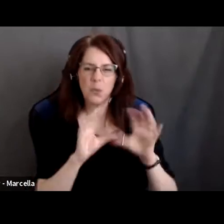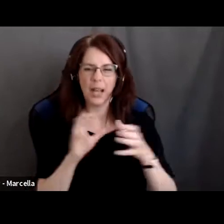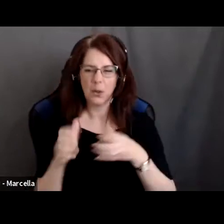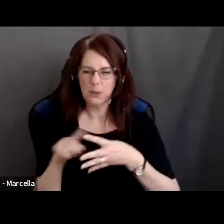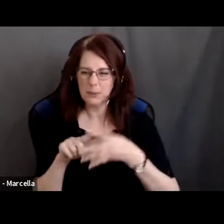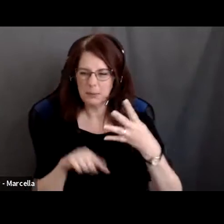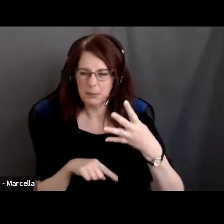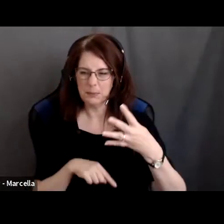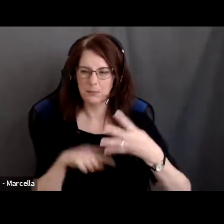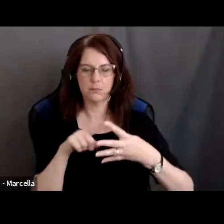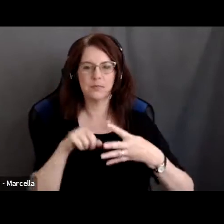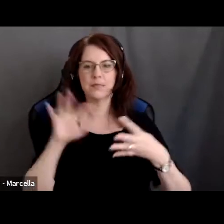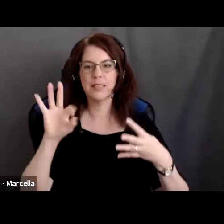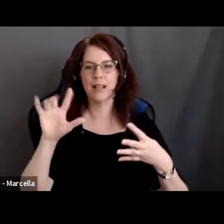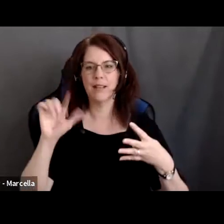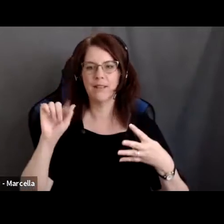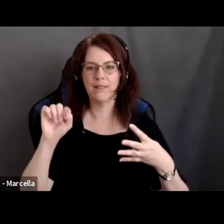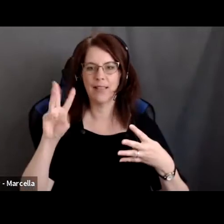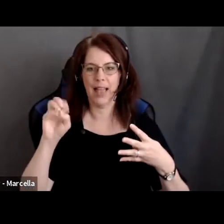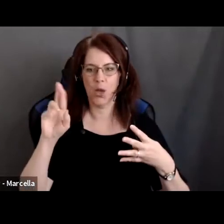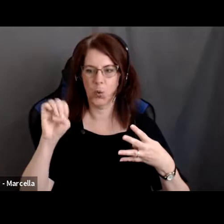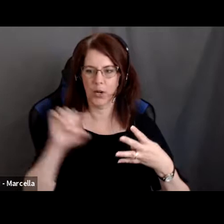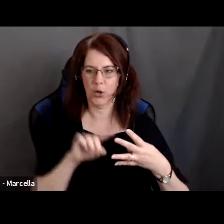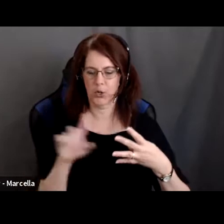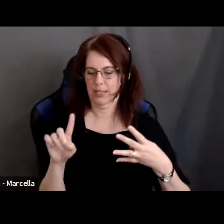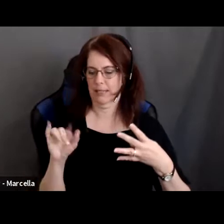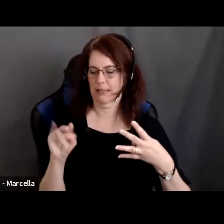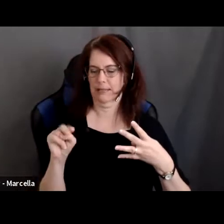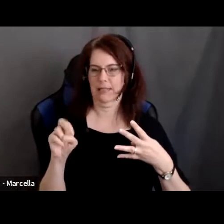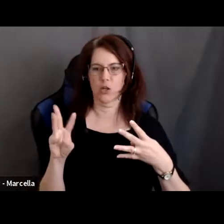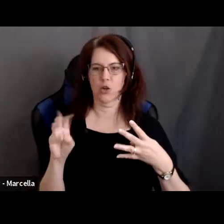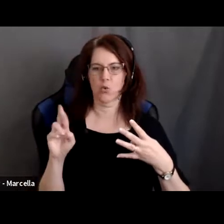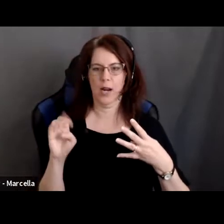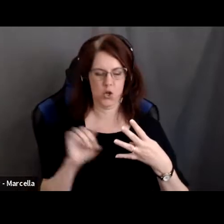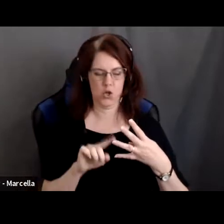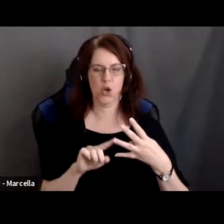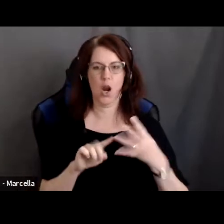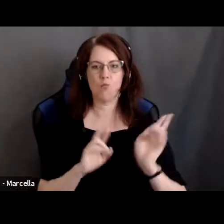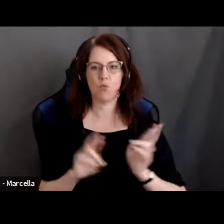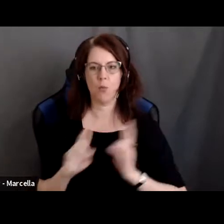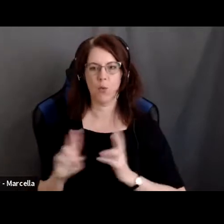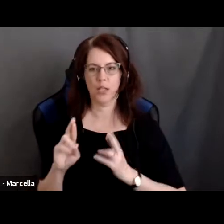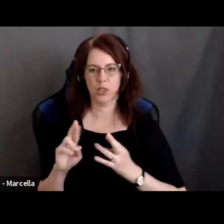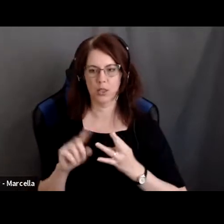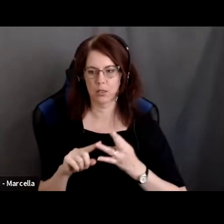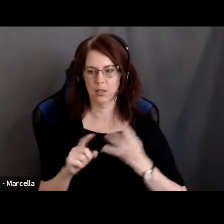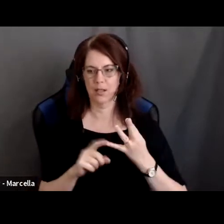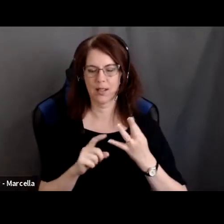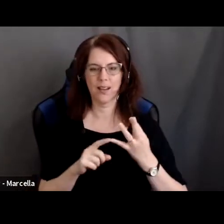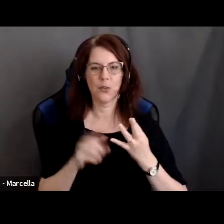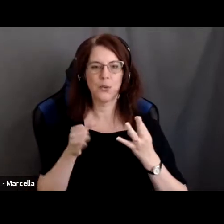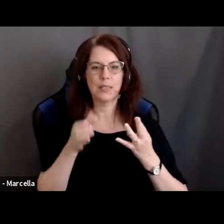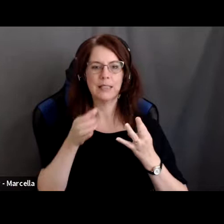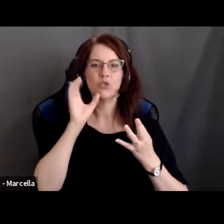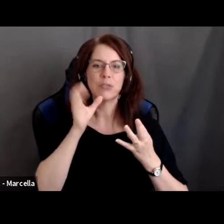We're going to look at flatware, at dinnerware, preparation tools, and glassware or